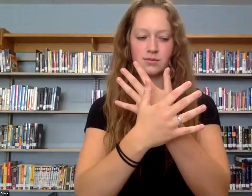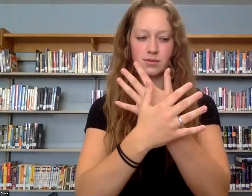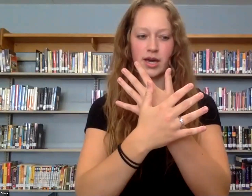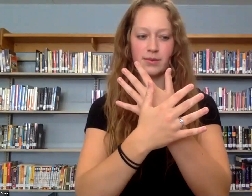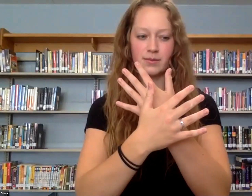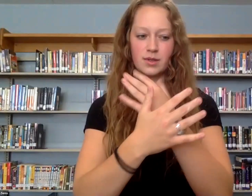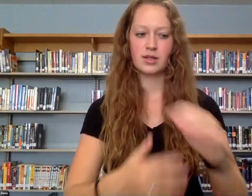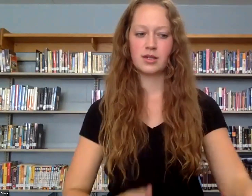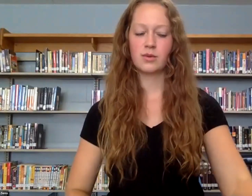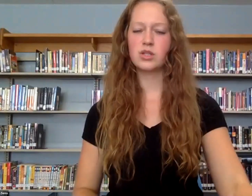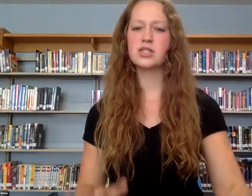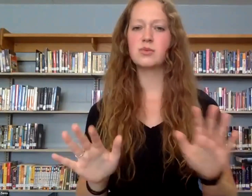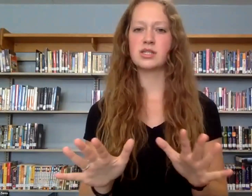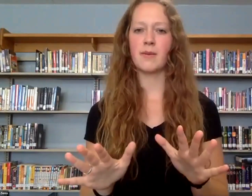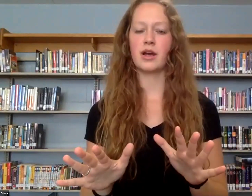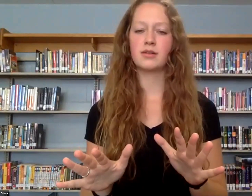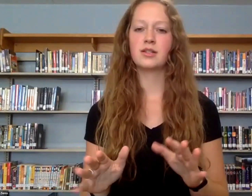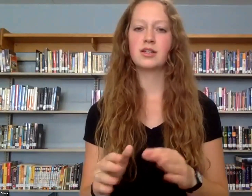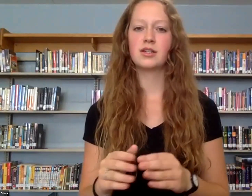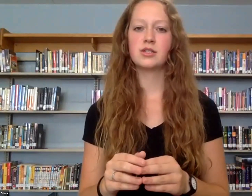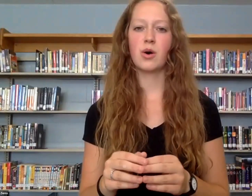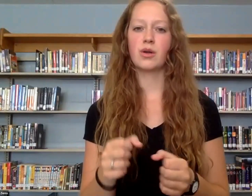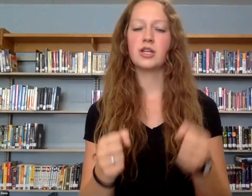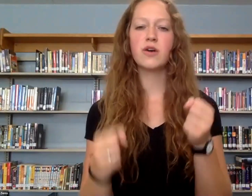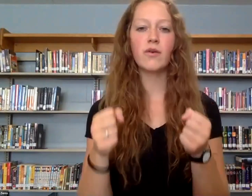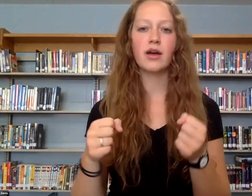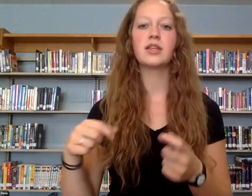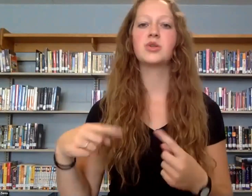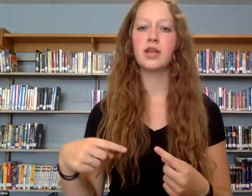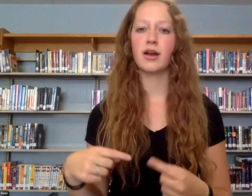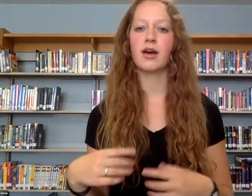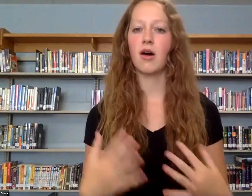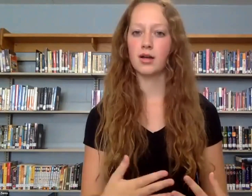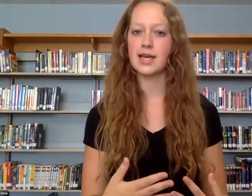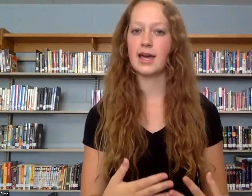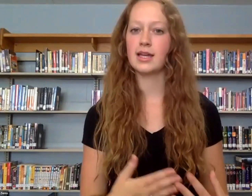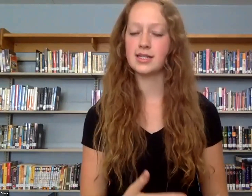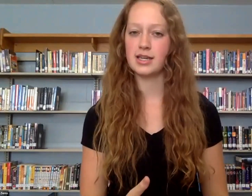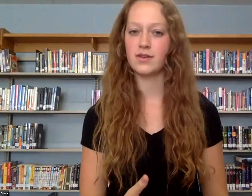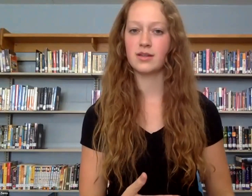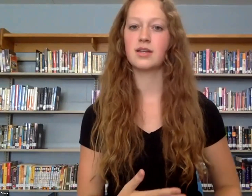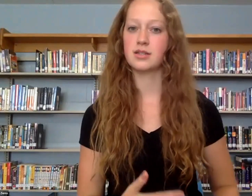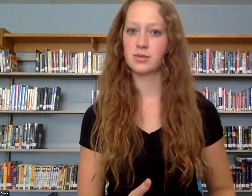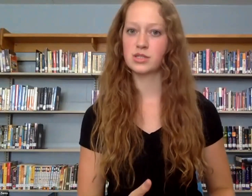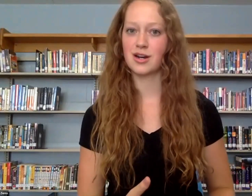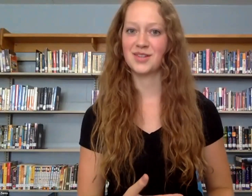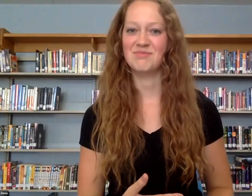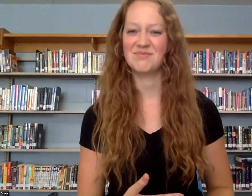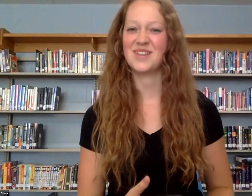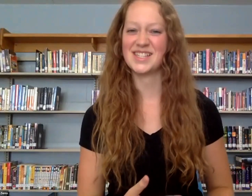Okay, we'll stop there. So they drove around, they toured the area all day into the evening until it was dark. It's a long